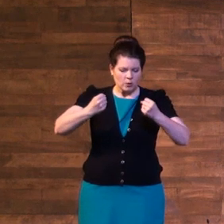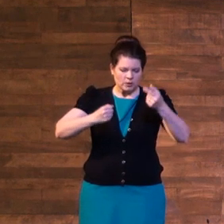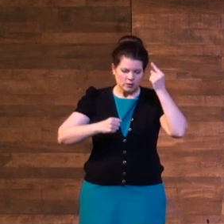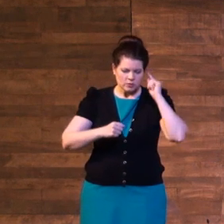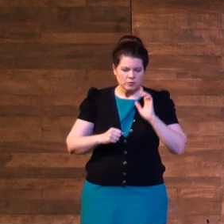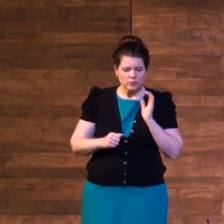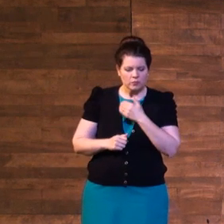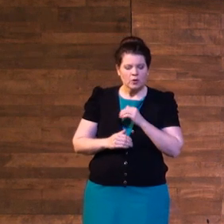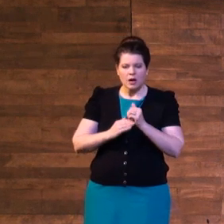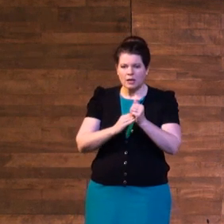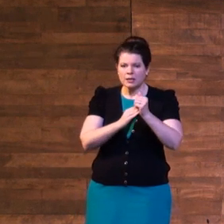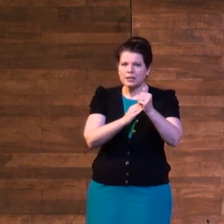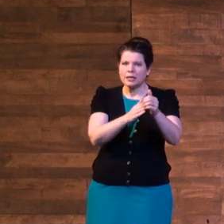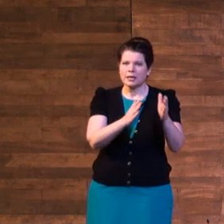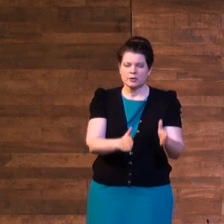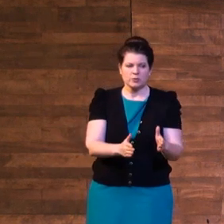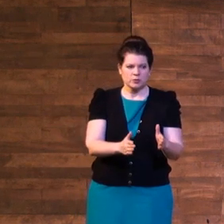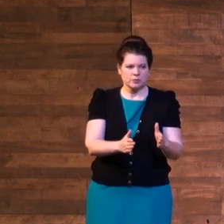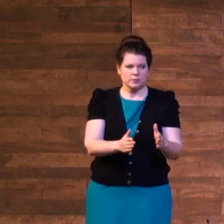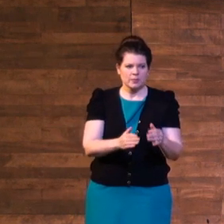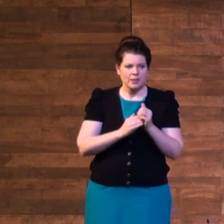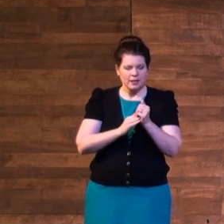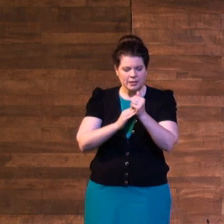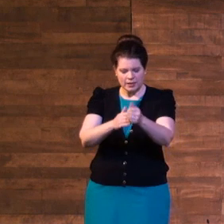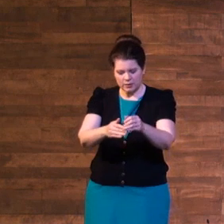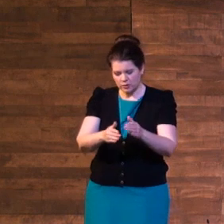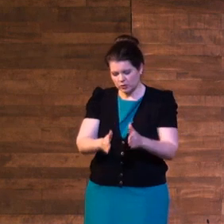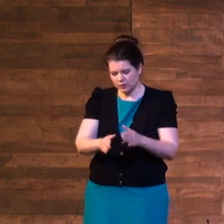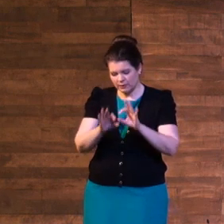our leaders at church, leaders of our families.